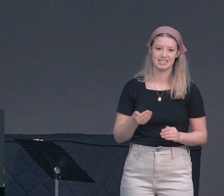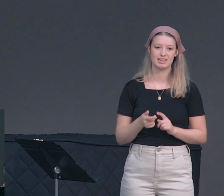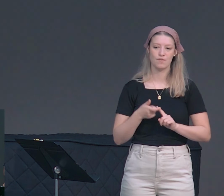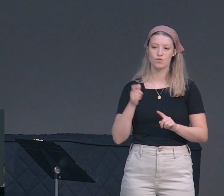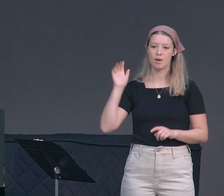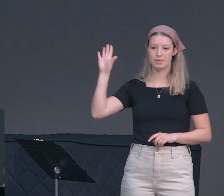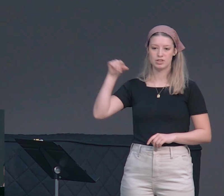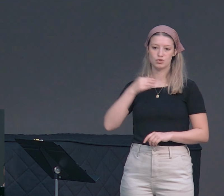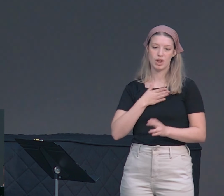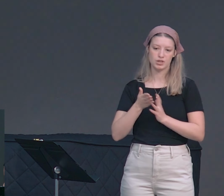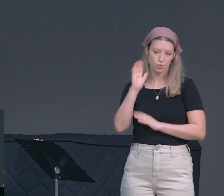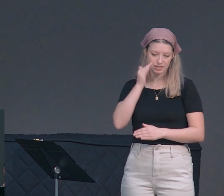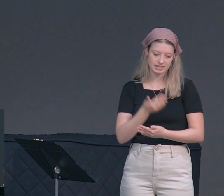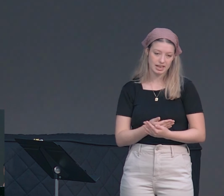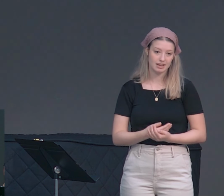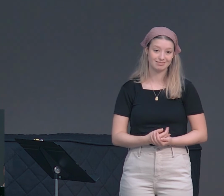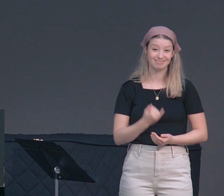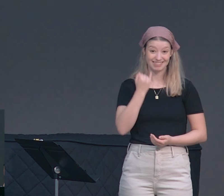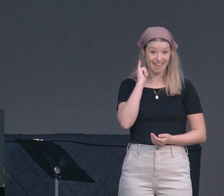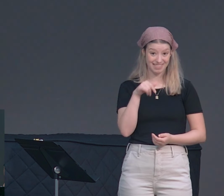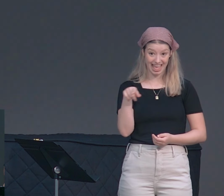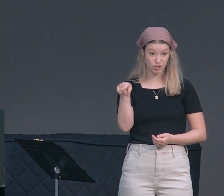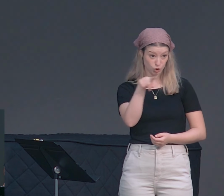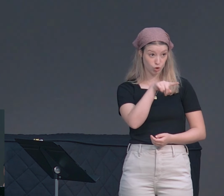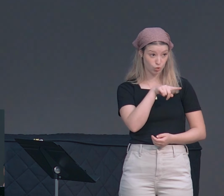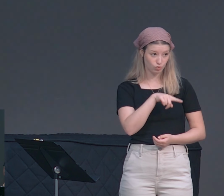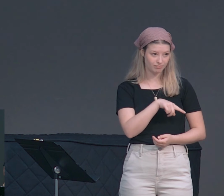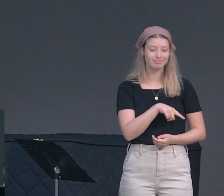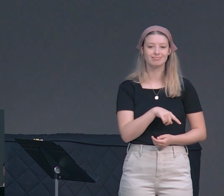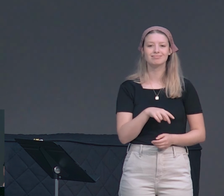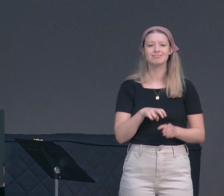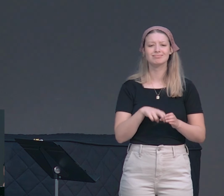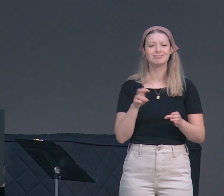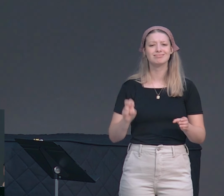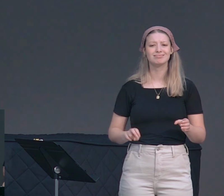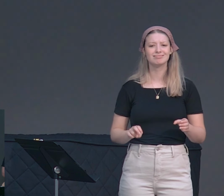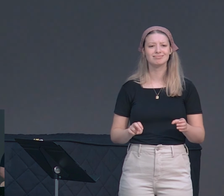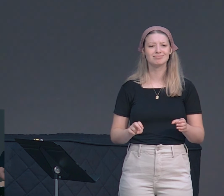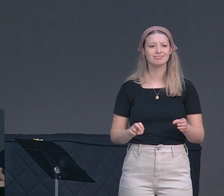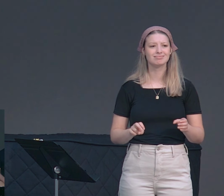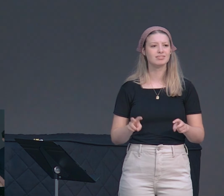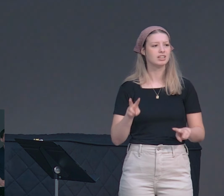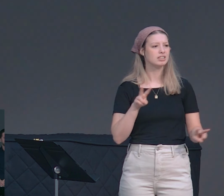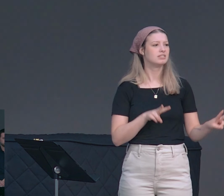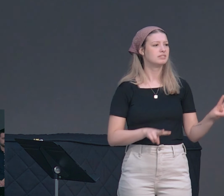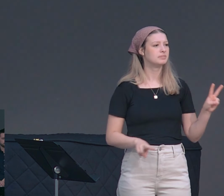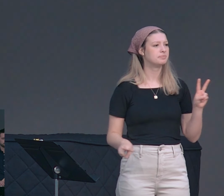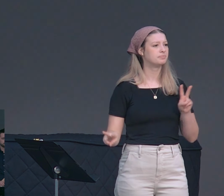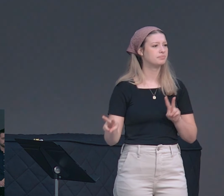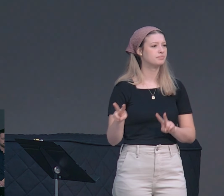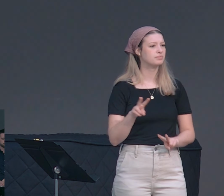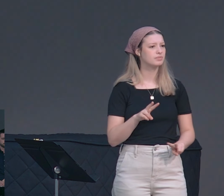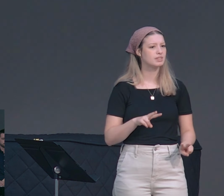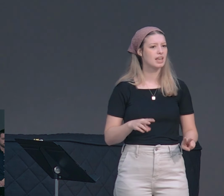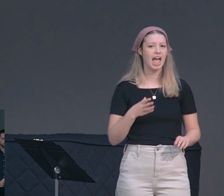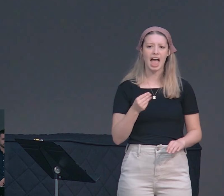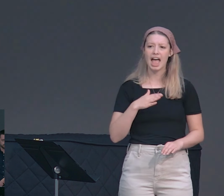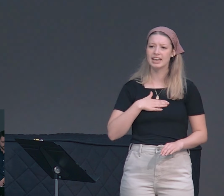Jesus Christ. So if that is you this morning, then take this time not to partake in these elements, but to confess your